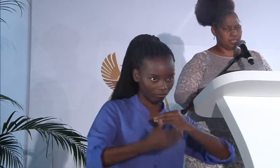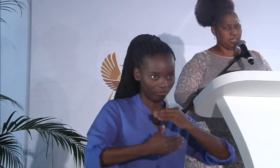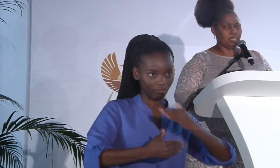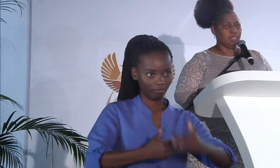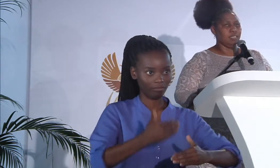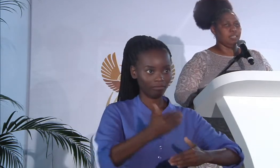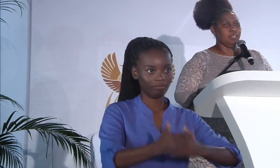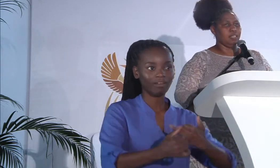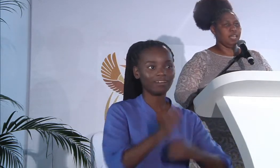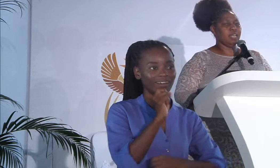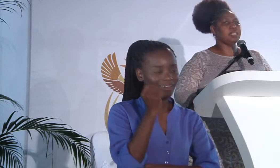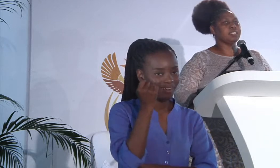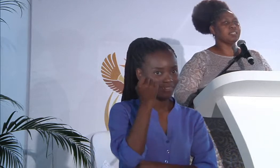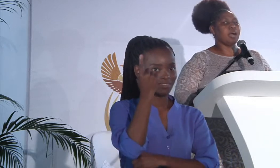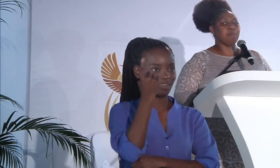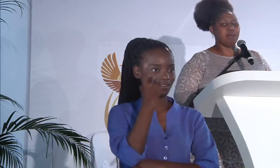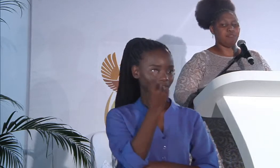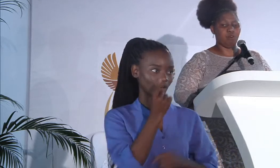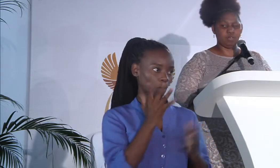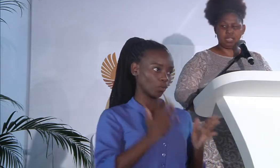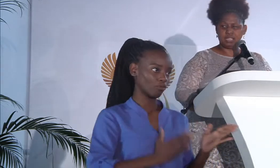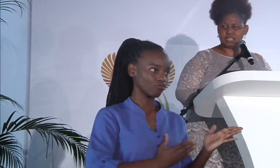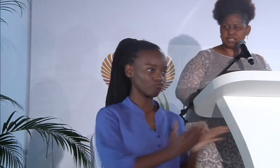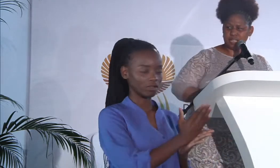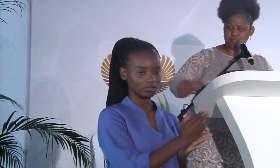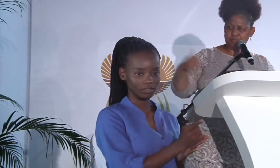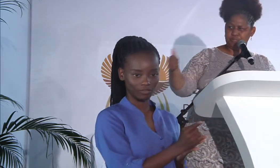rights, and above all,